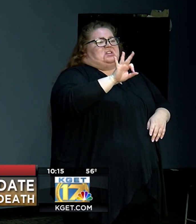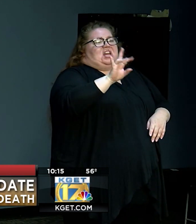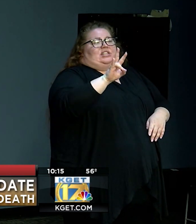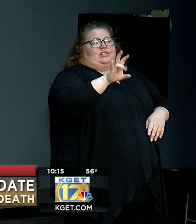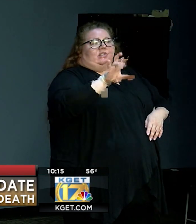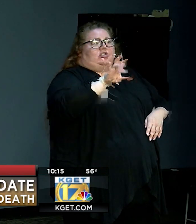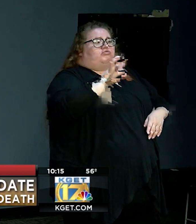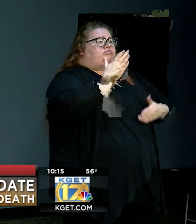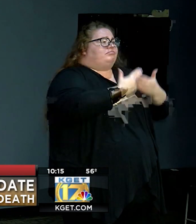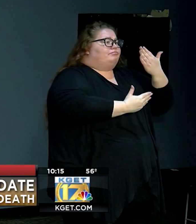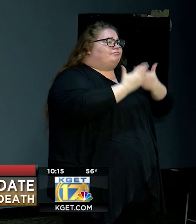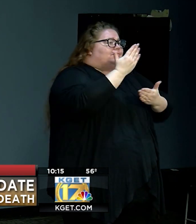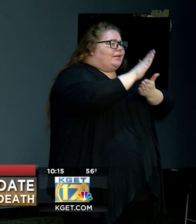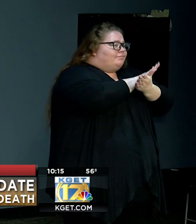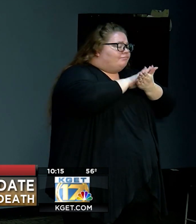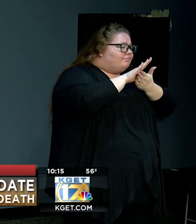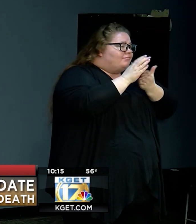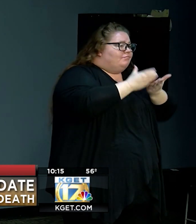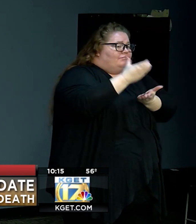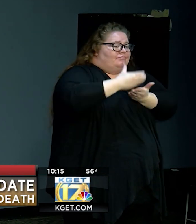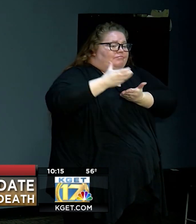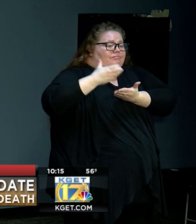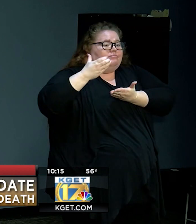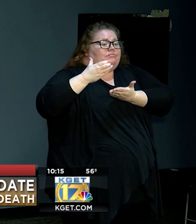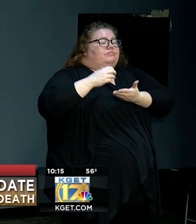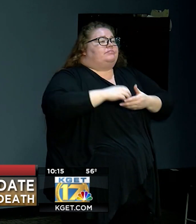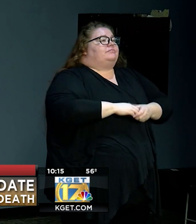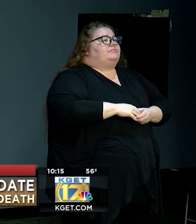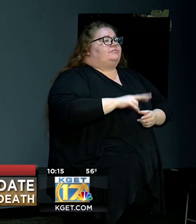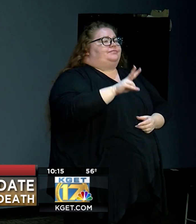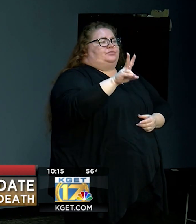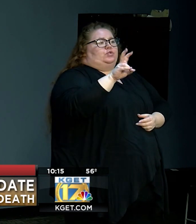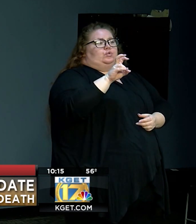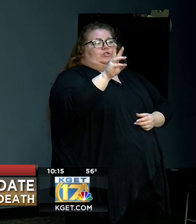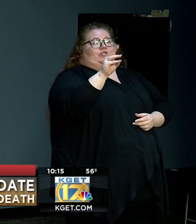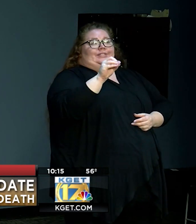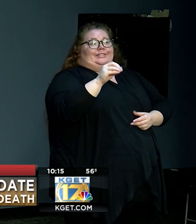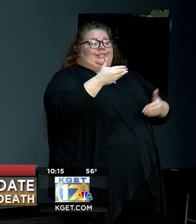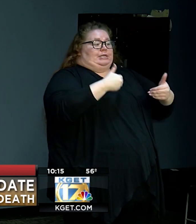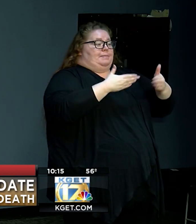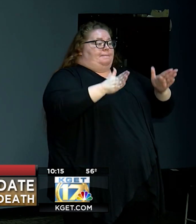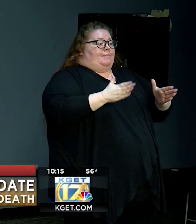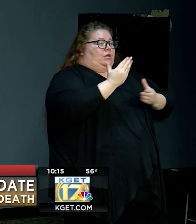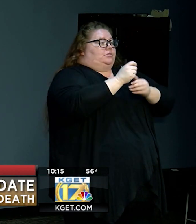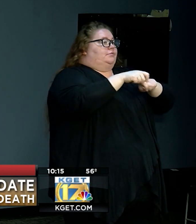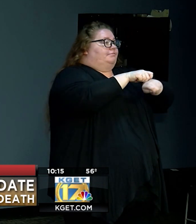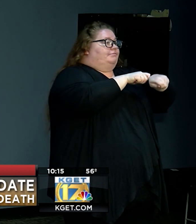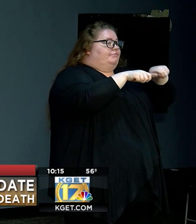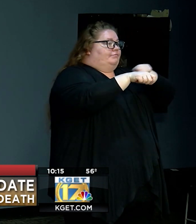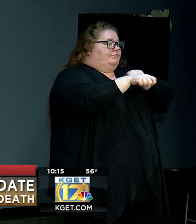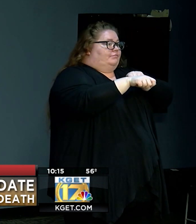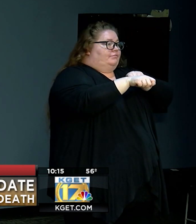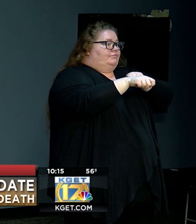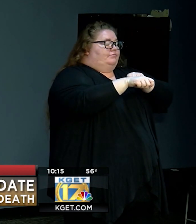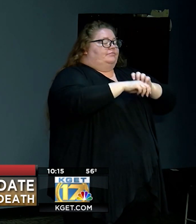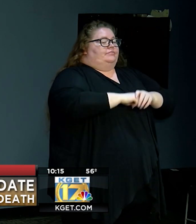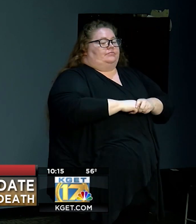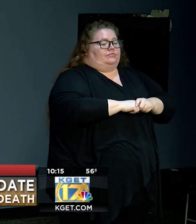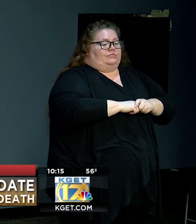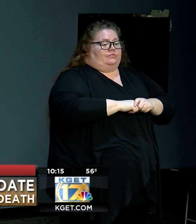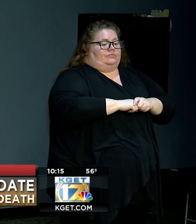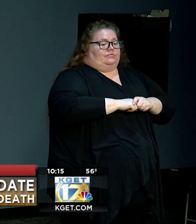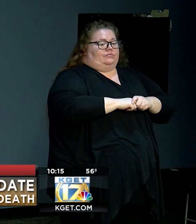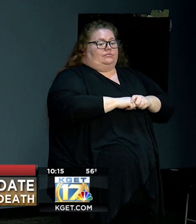hand sanitizers, and about 260 boxes of gloves. We have and